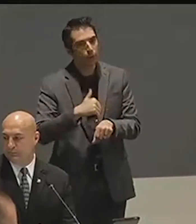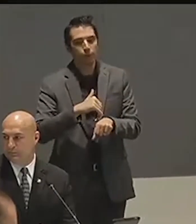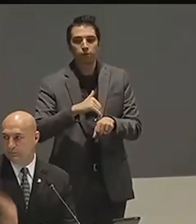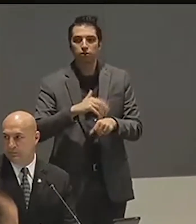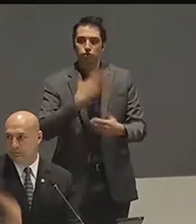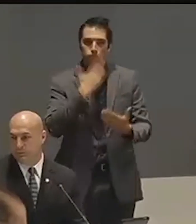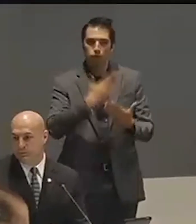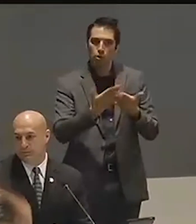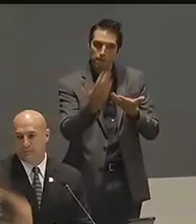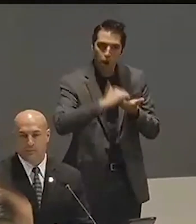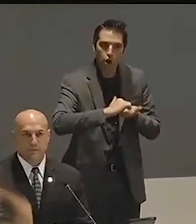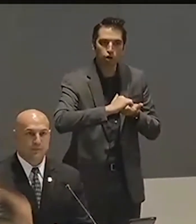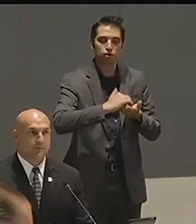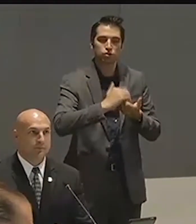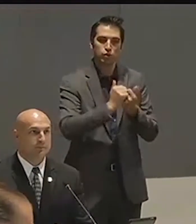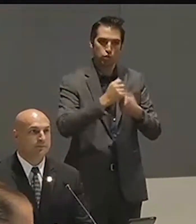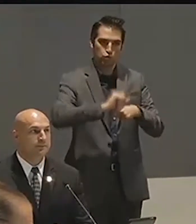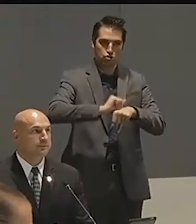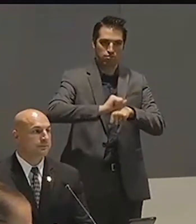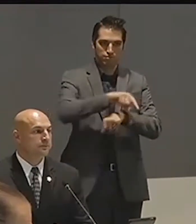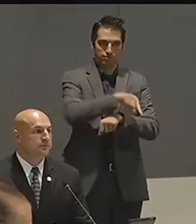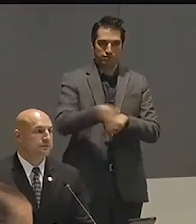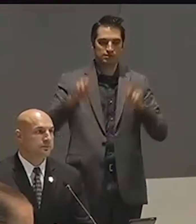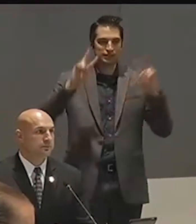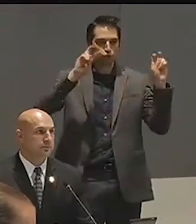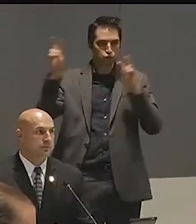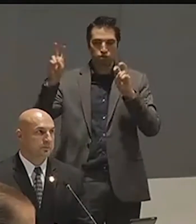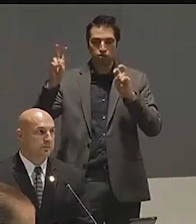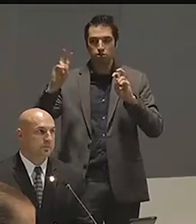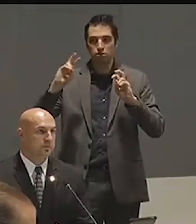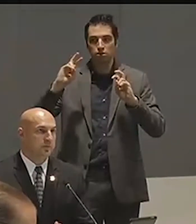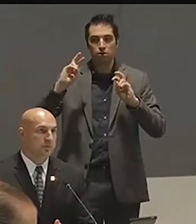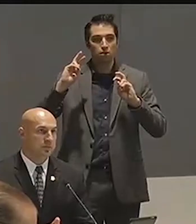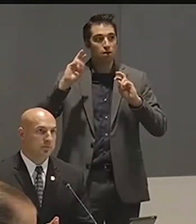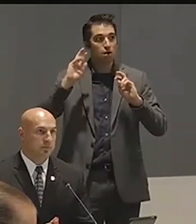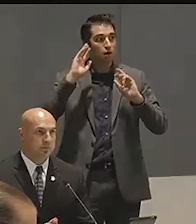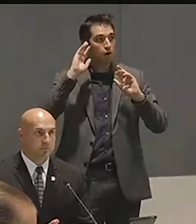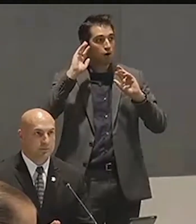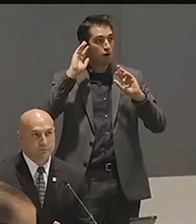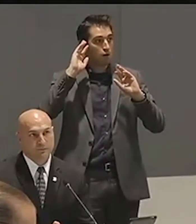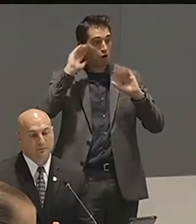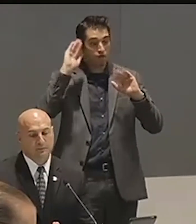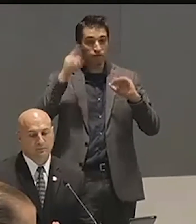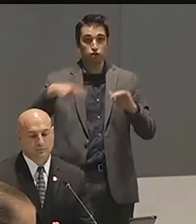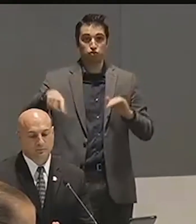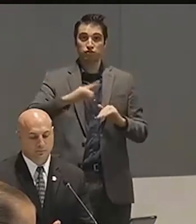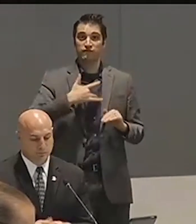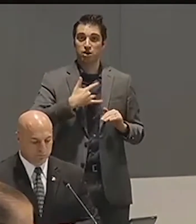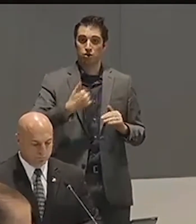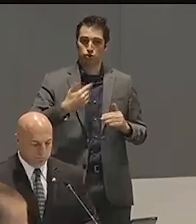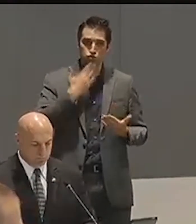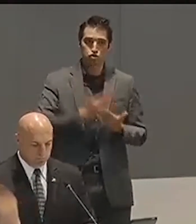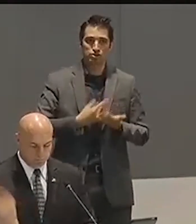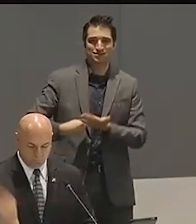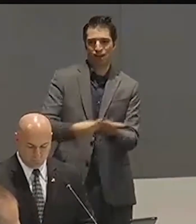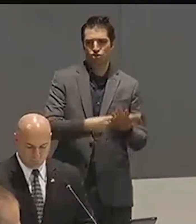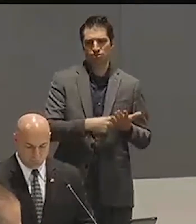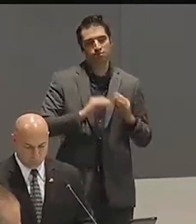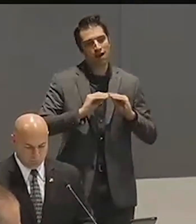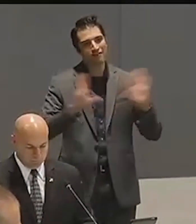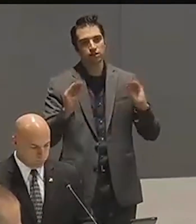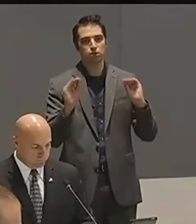good partner on working these issues. Hopefully people viewed we had a healthy discussion today about all the action items going on. Obviously, it's more